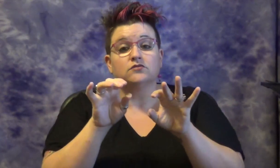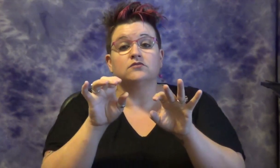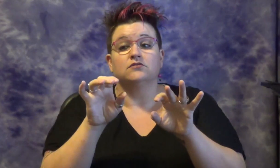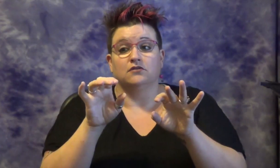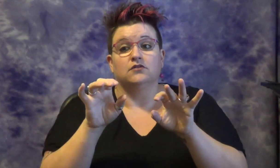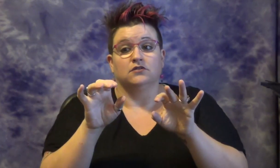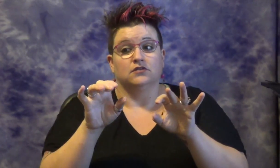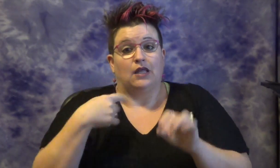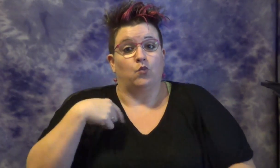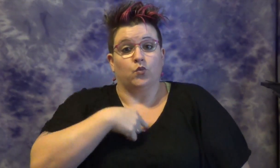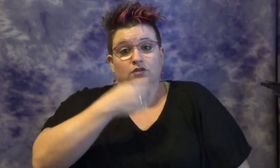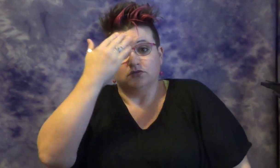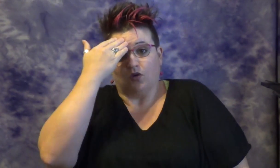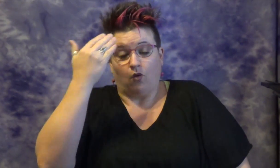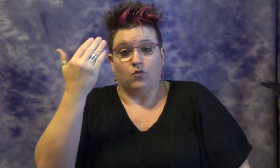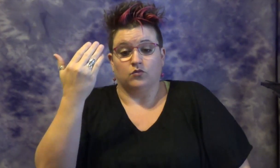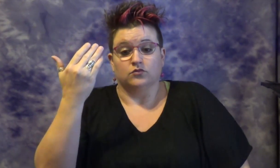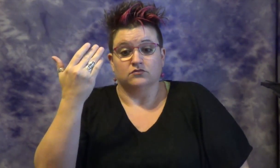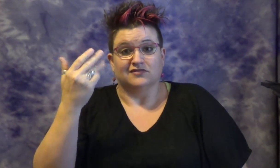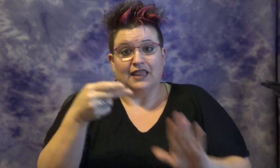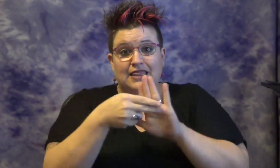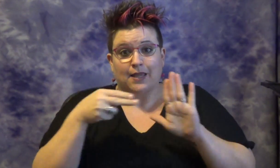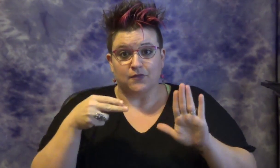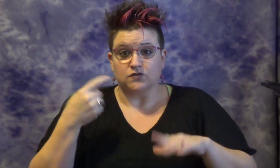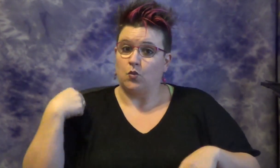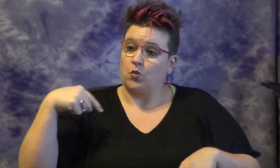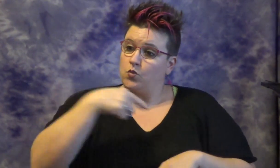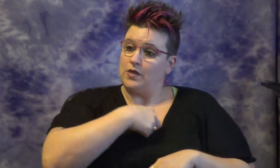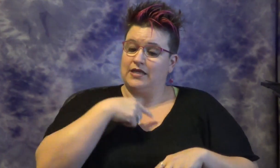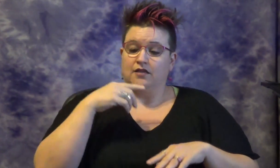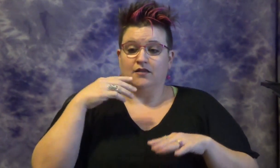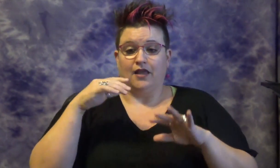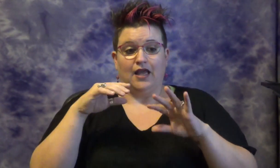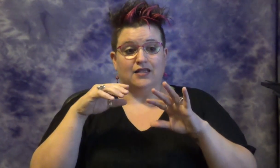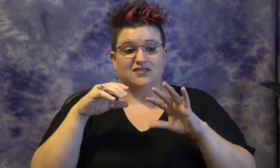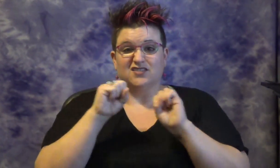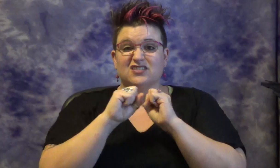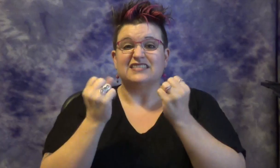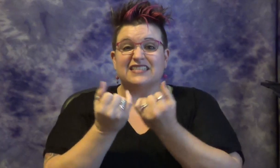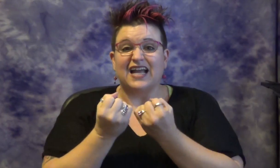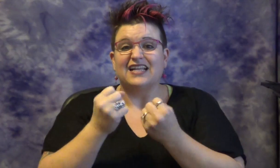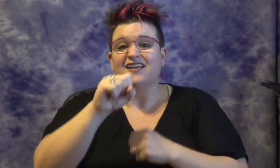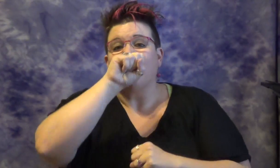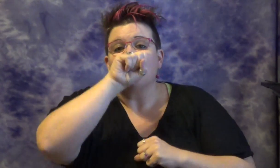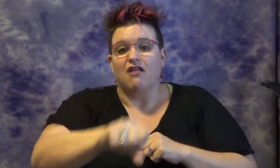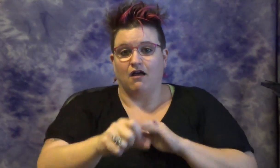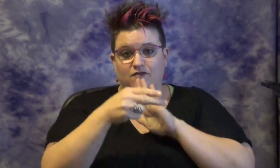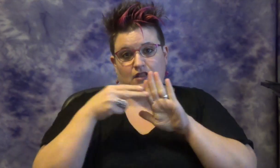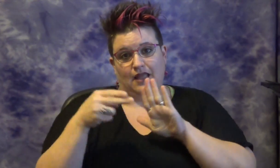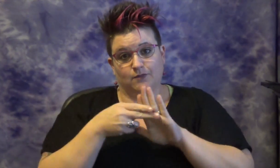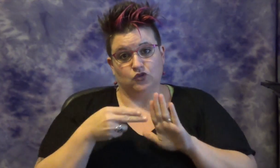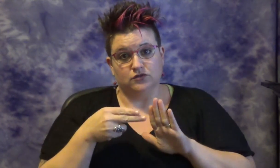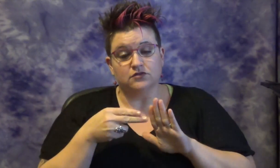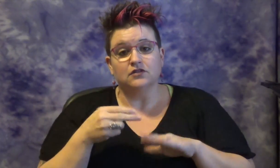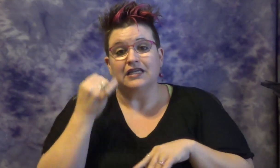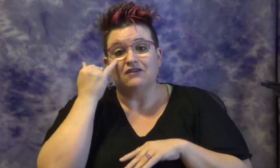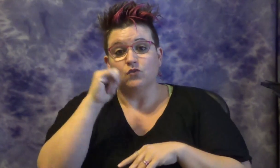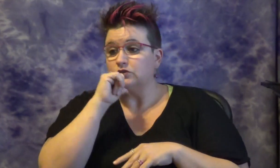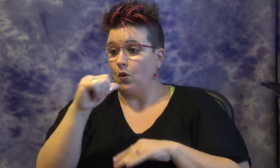It's important that we are aware of that and we know the labels that are out there. And society loves to